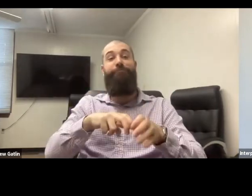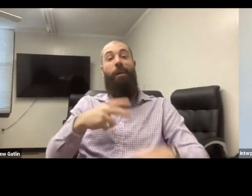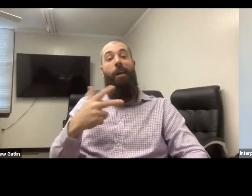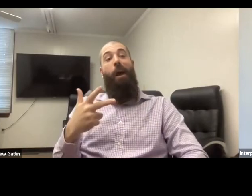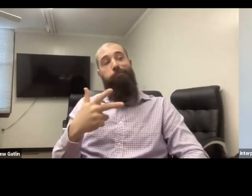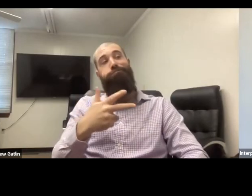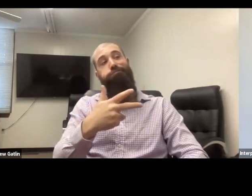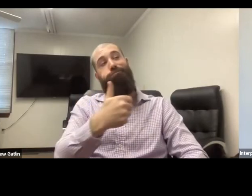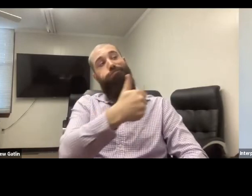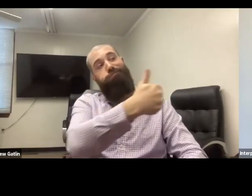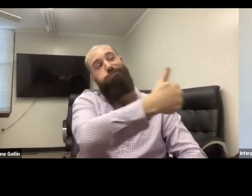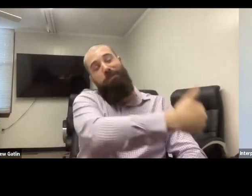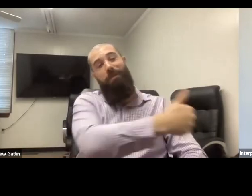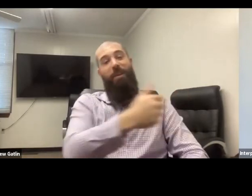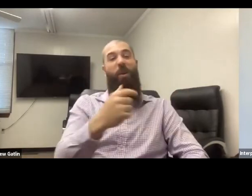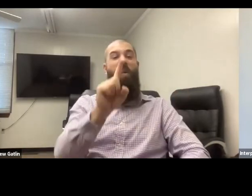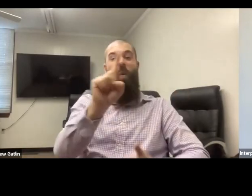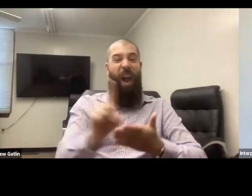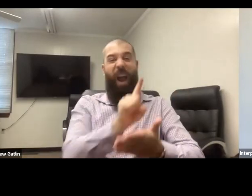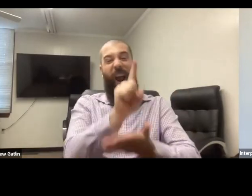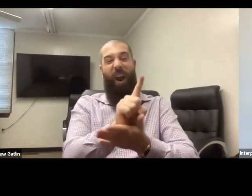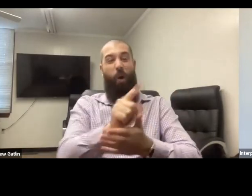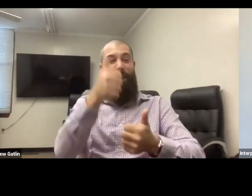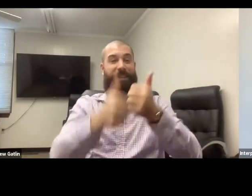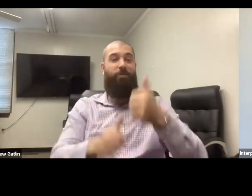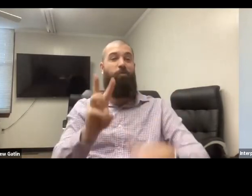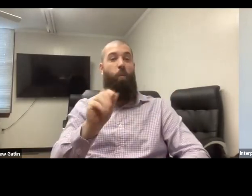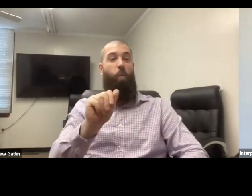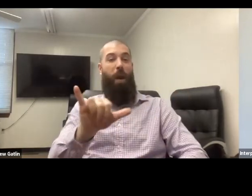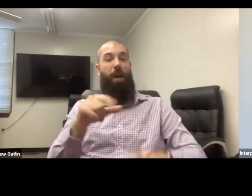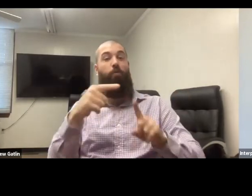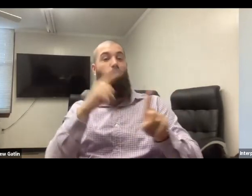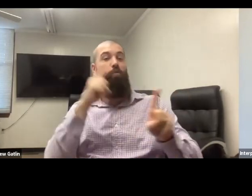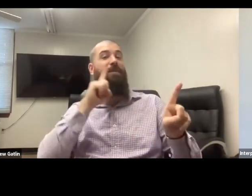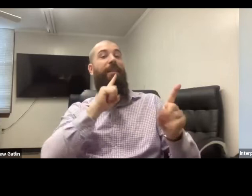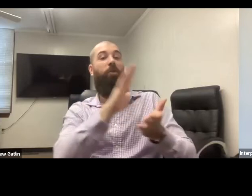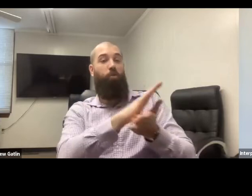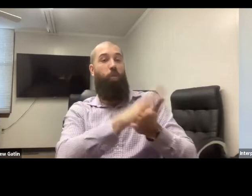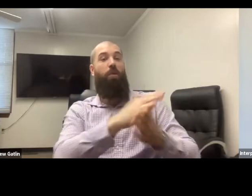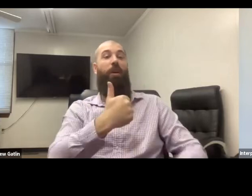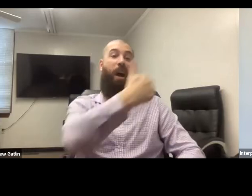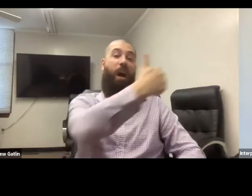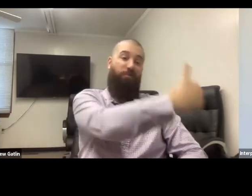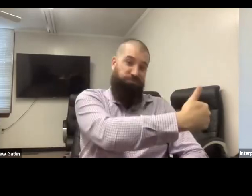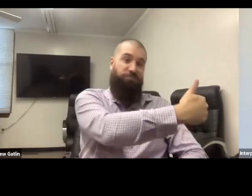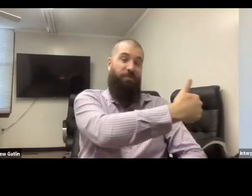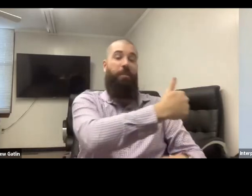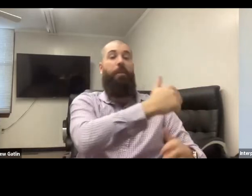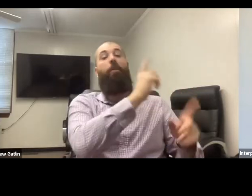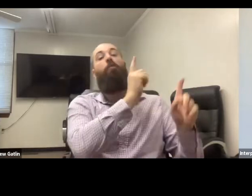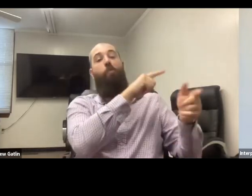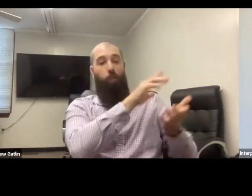kids. We get on the bus and we're traveling. It was an hour each way to the deaf